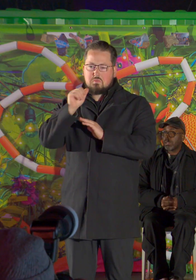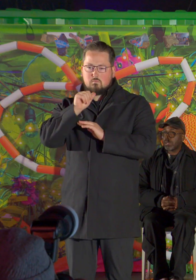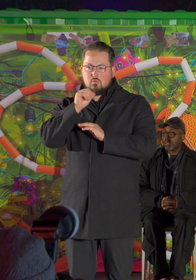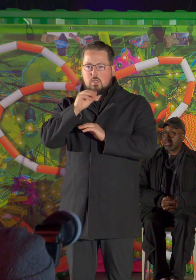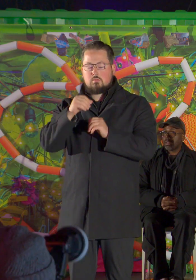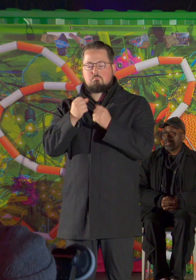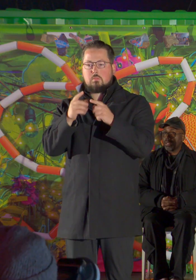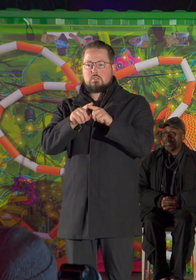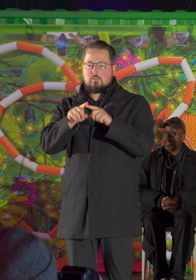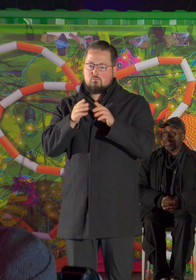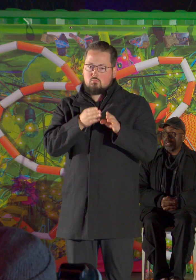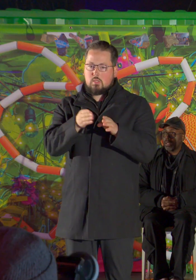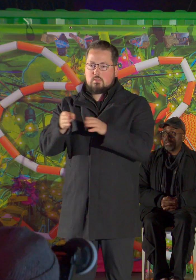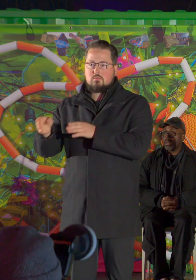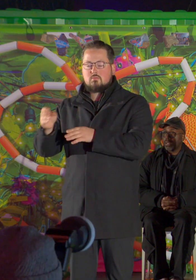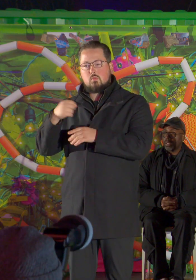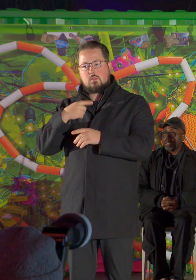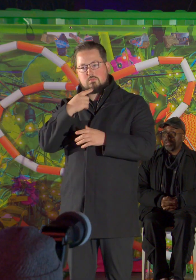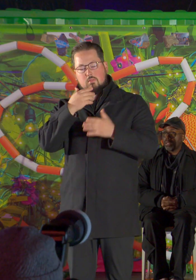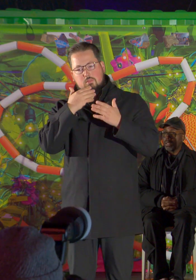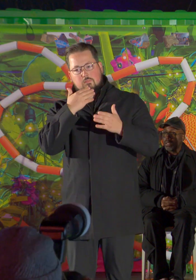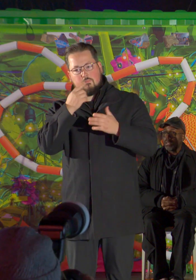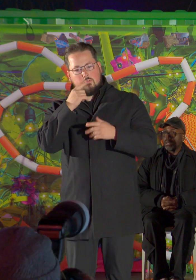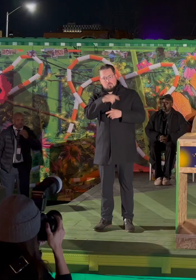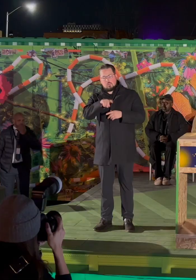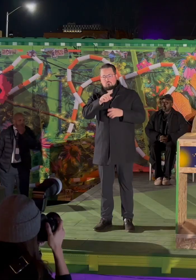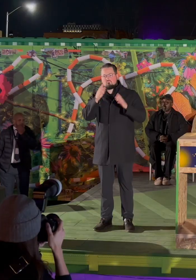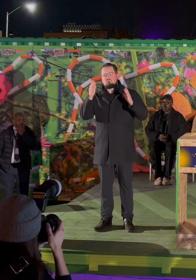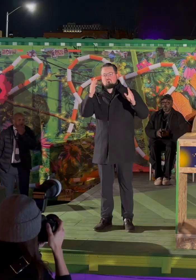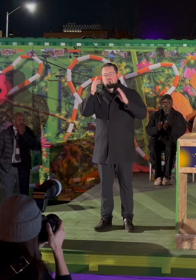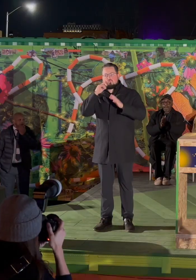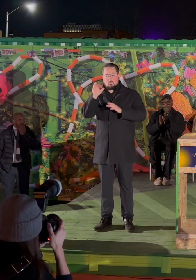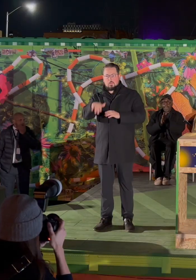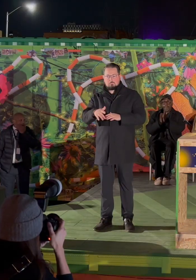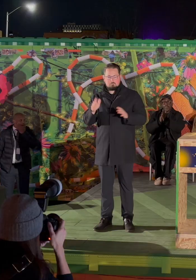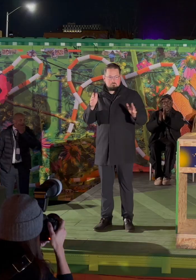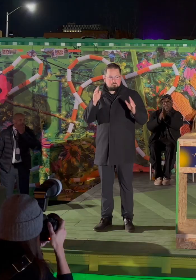ways. And for that, we are so grateful. Let's give them a big round of applause.